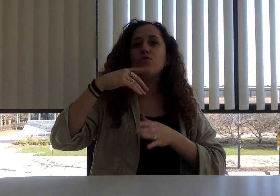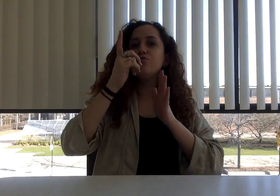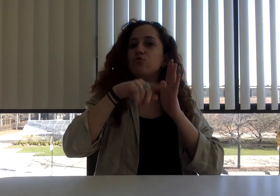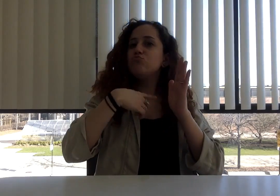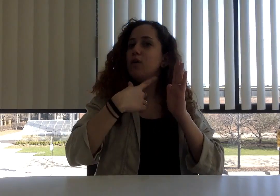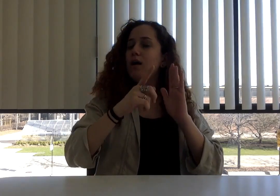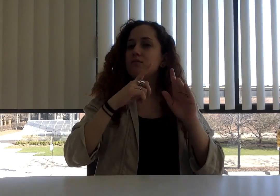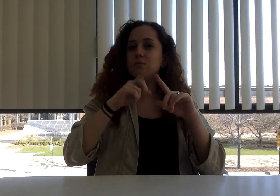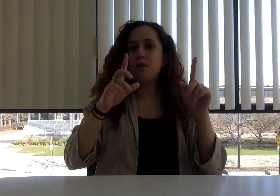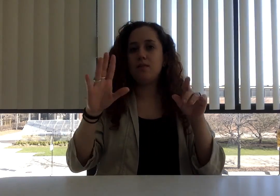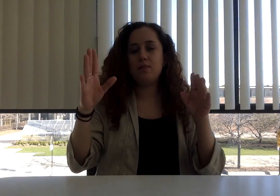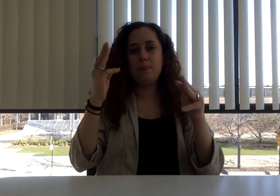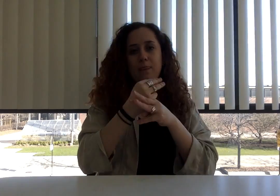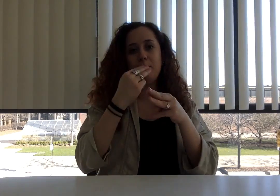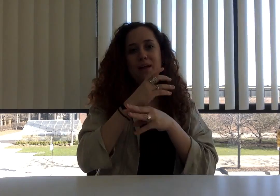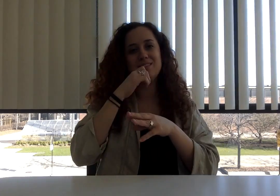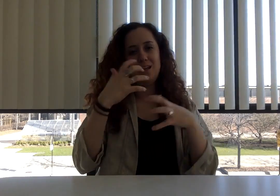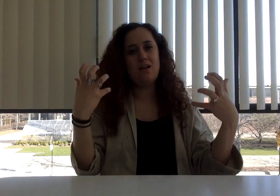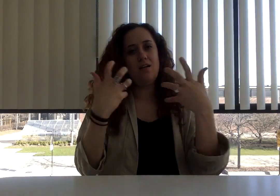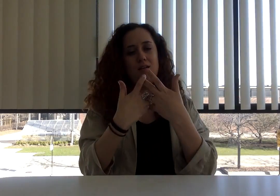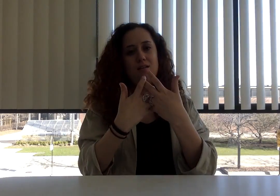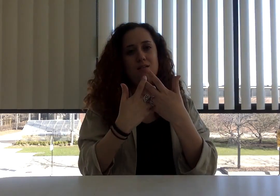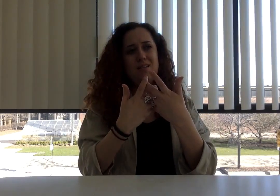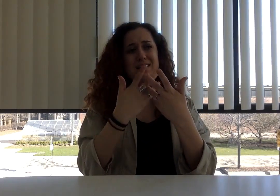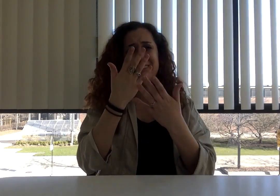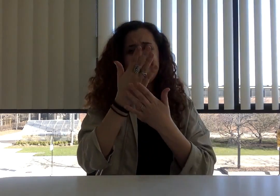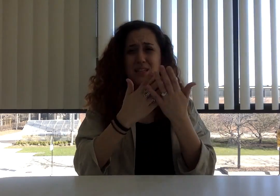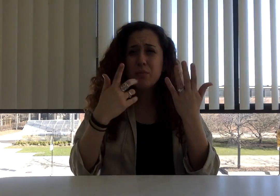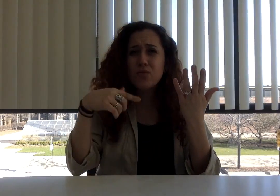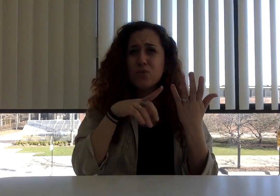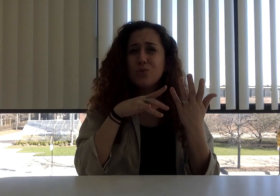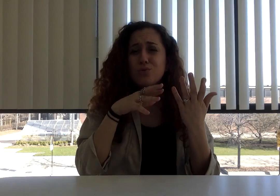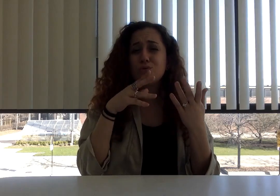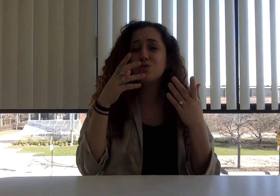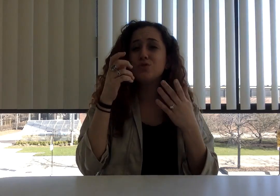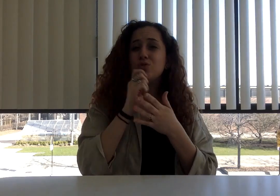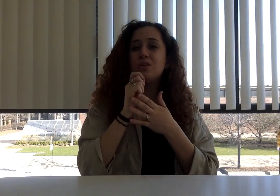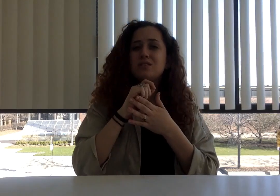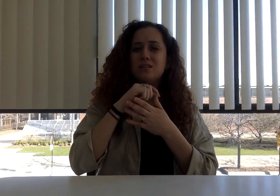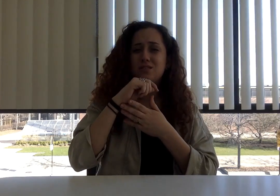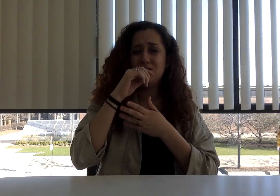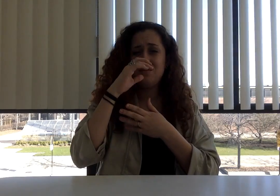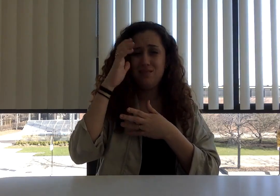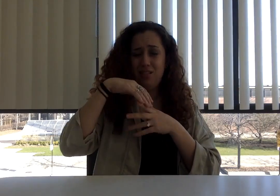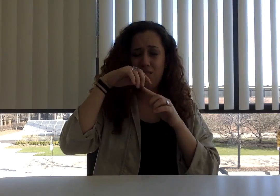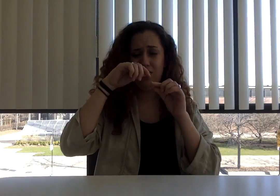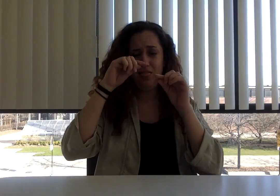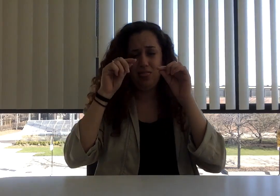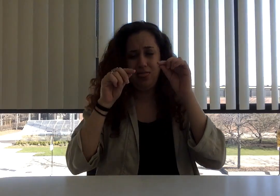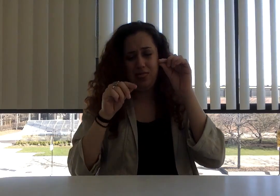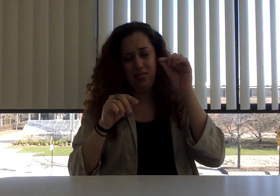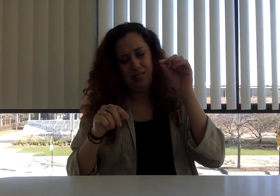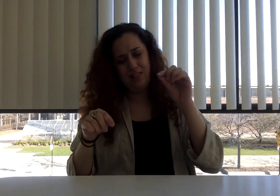such sloppy parabolas that there was no way in heck that you're going to be able to determine where the line crossed the